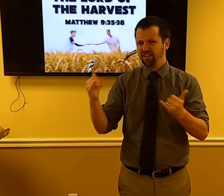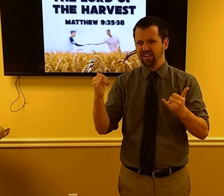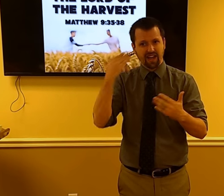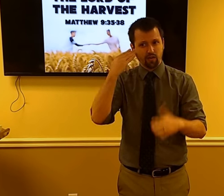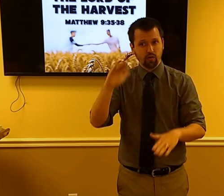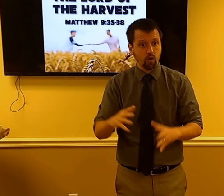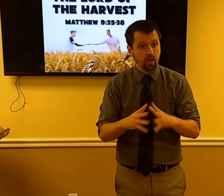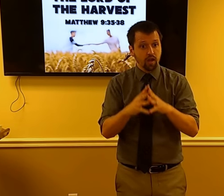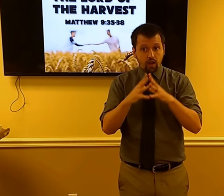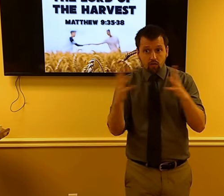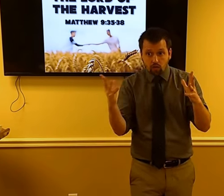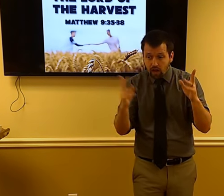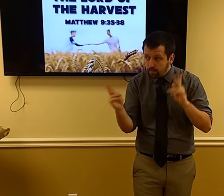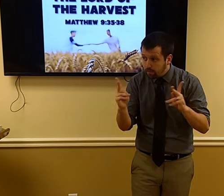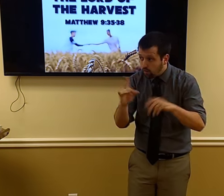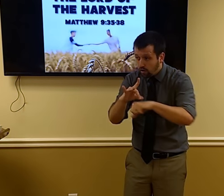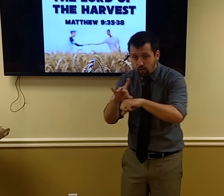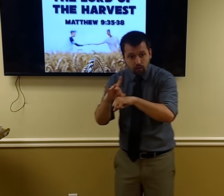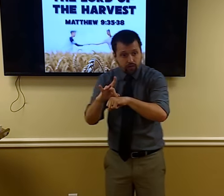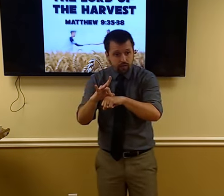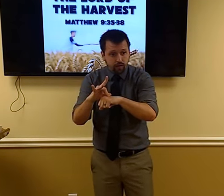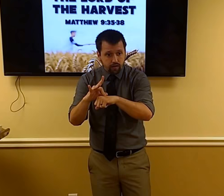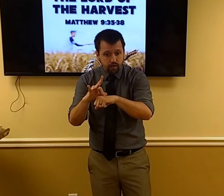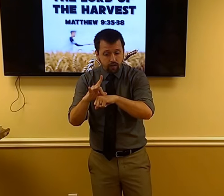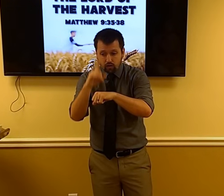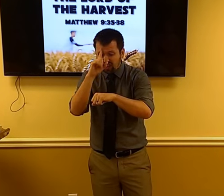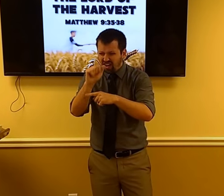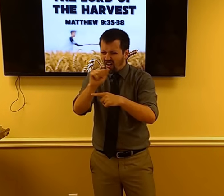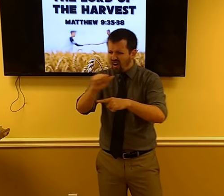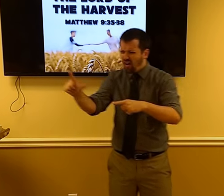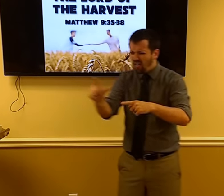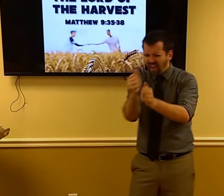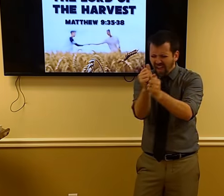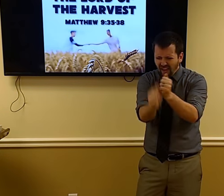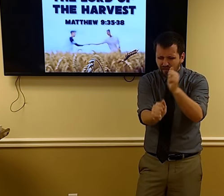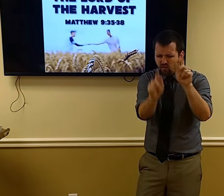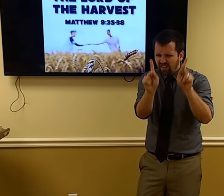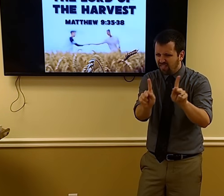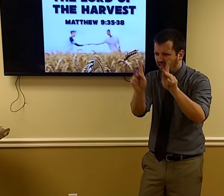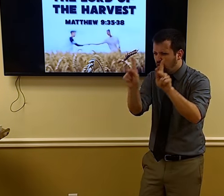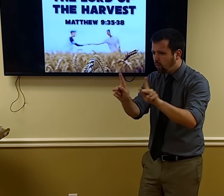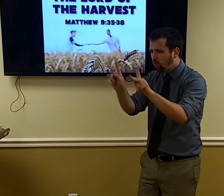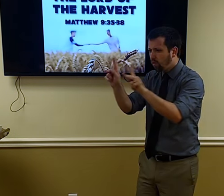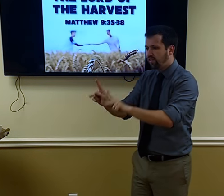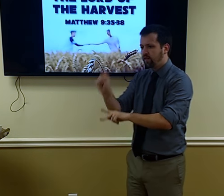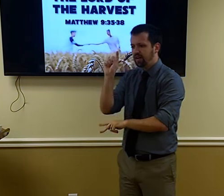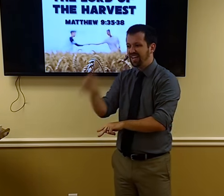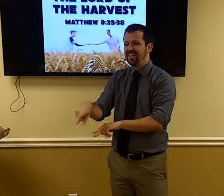7.5 billion now. I don't know. A lot of people on earth. Do you think every single one of them needs to